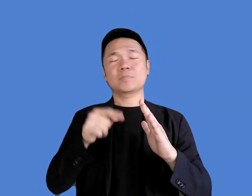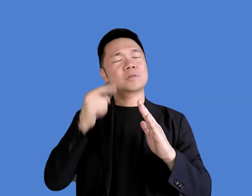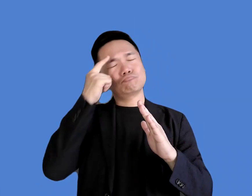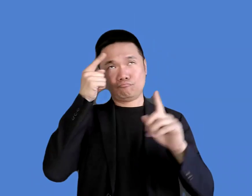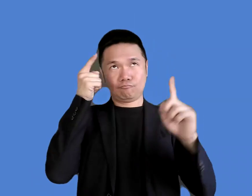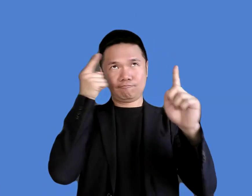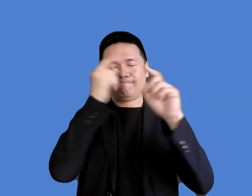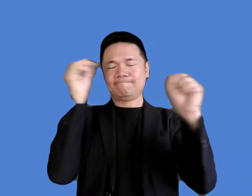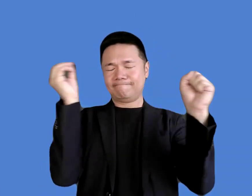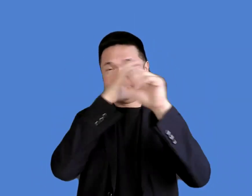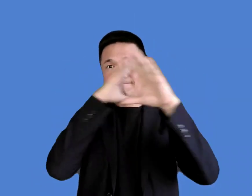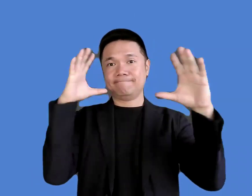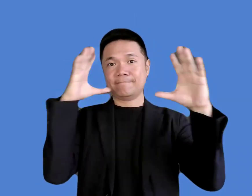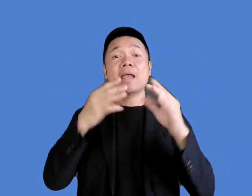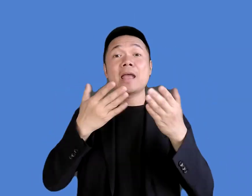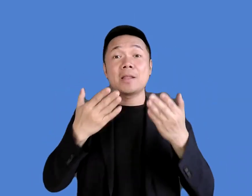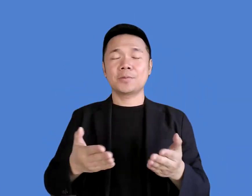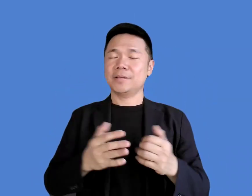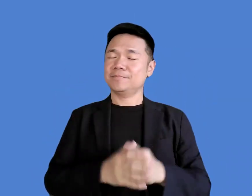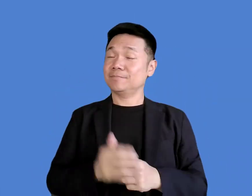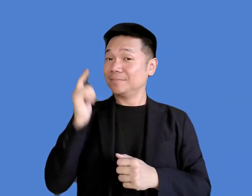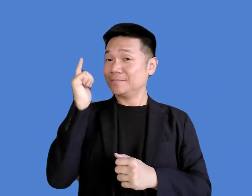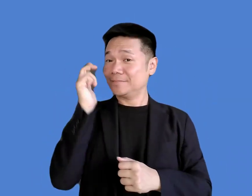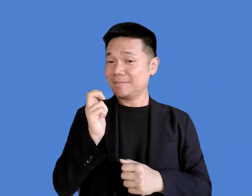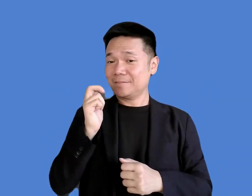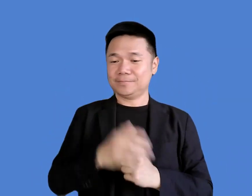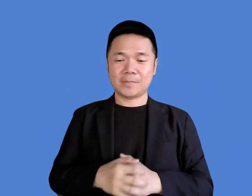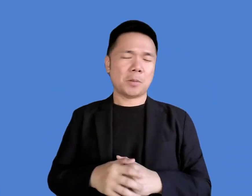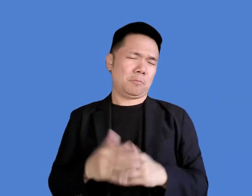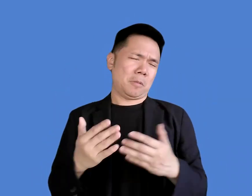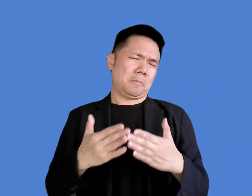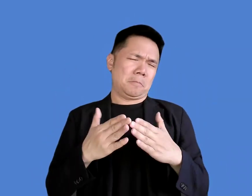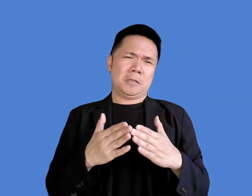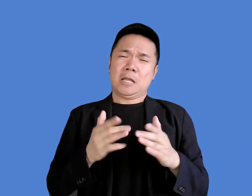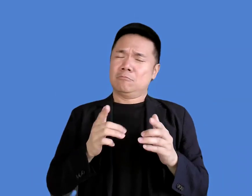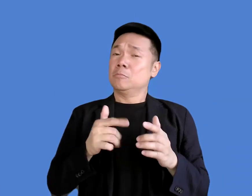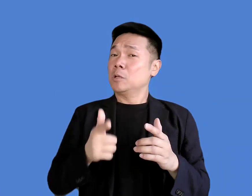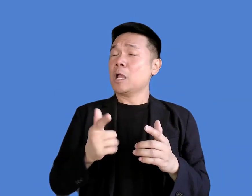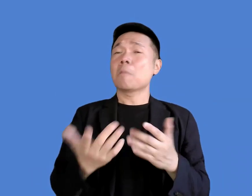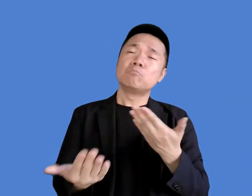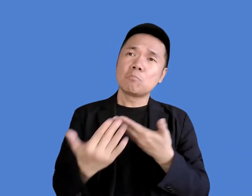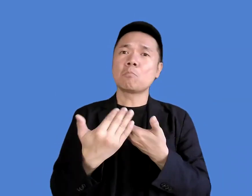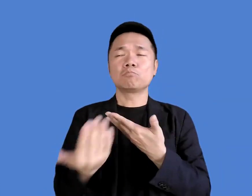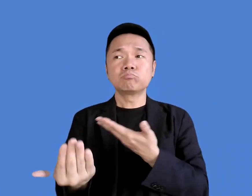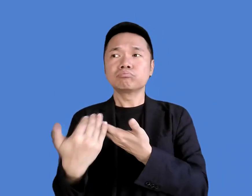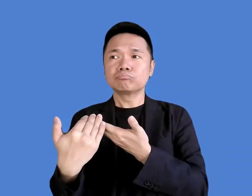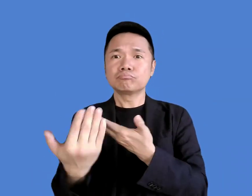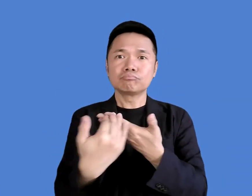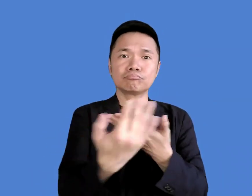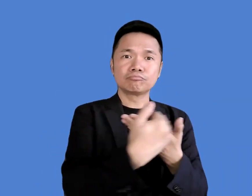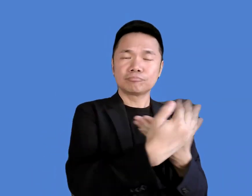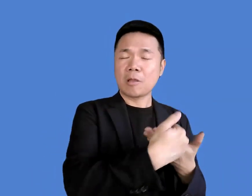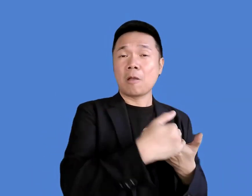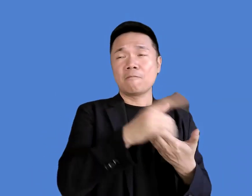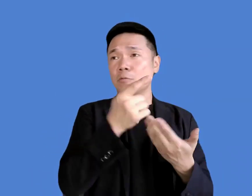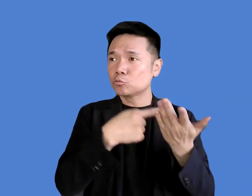so today at this launch, it's the very first step on a much larger journey to realise our aspirations and